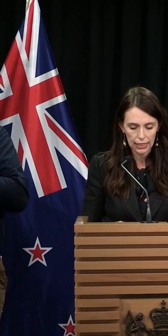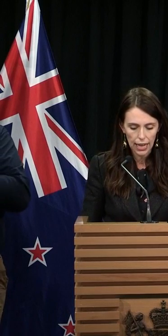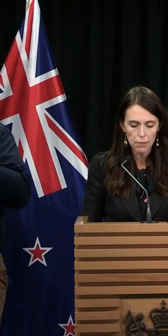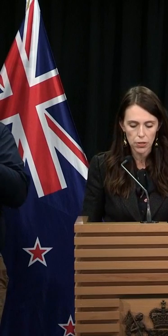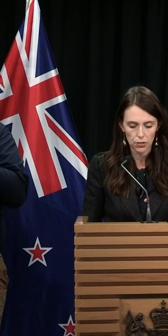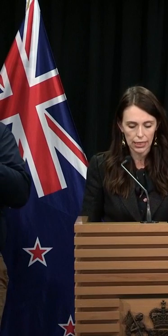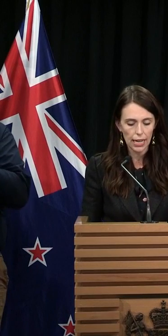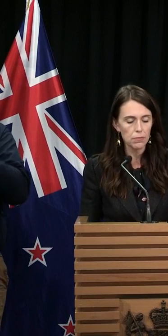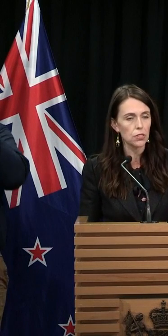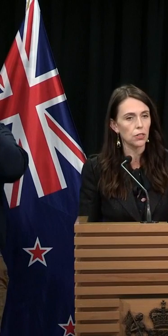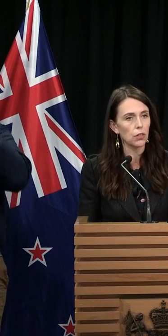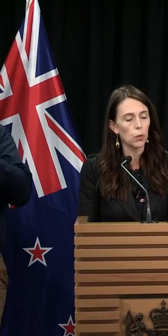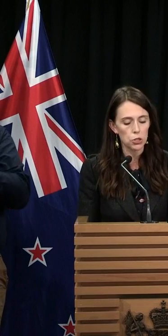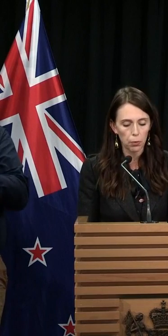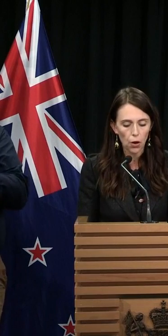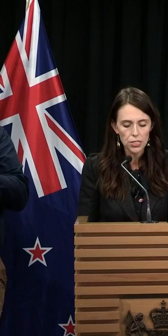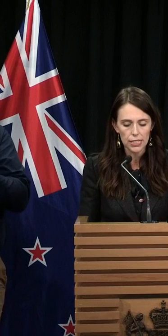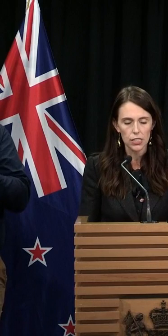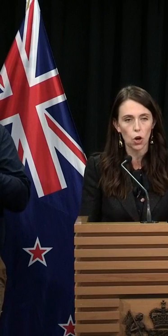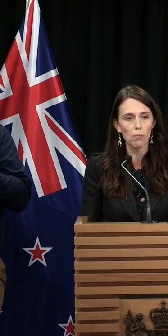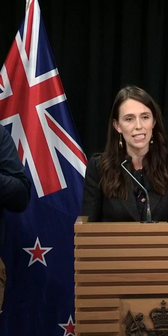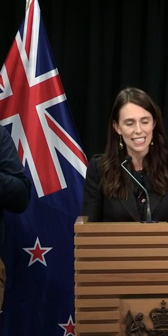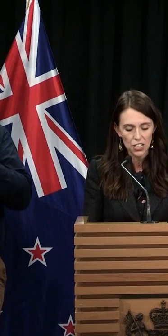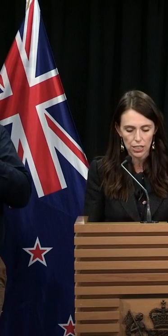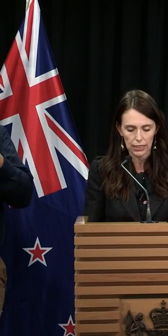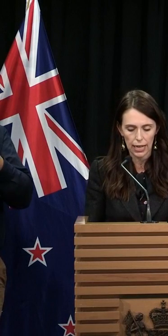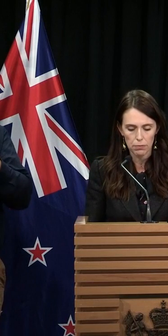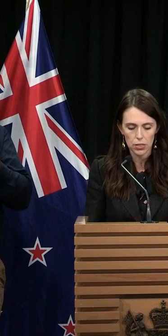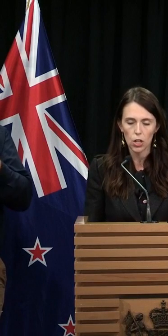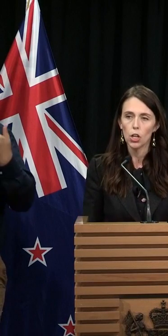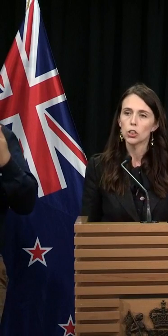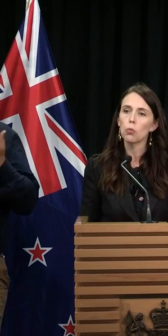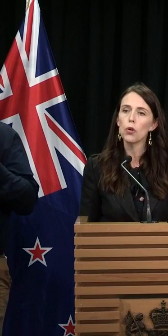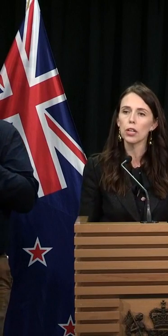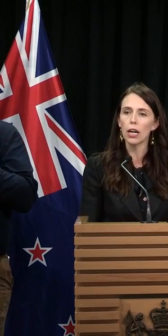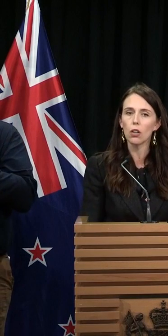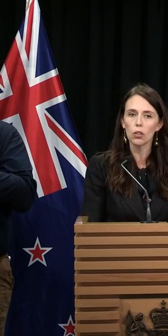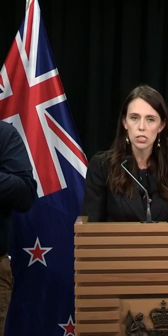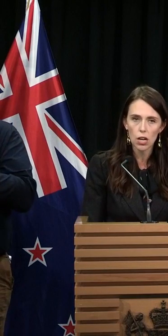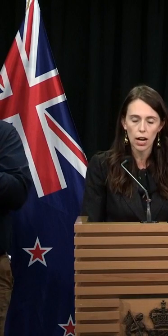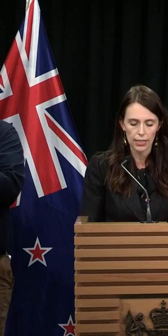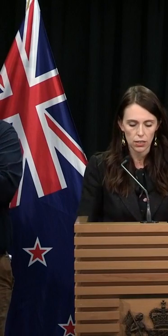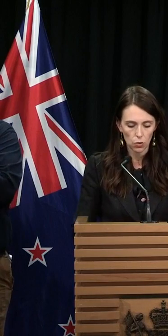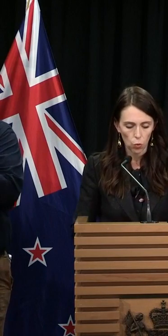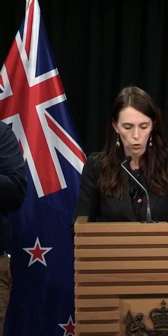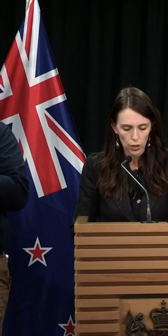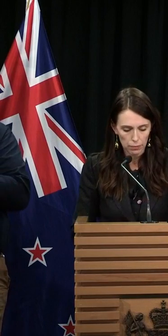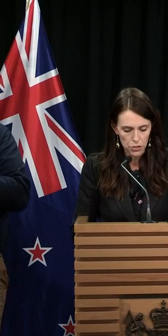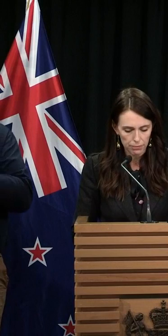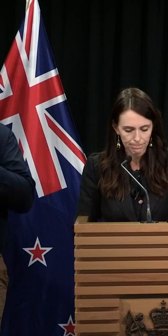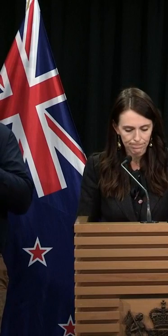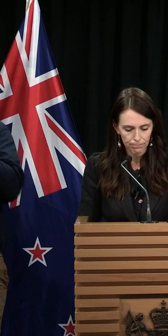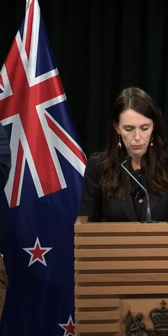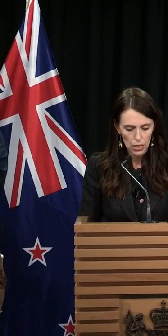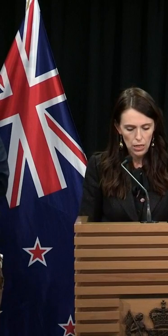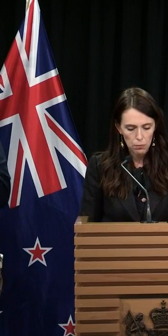Historics Claims Unit, which processes compensation claims, to work alongside the Royal